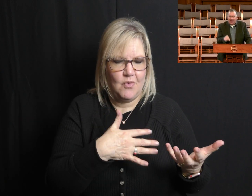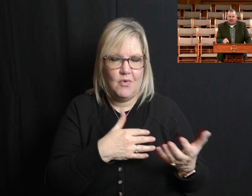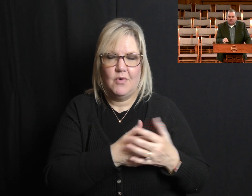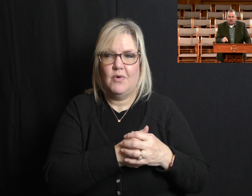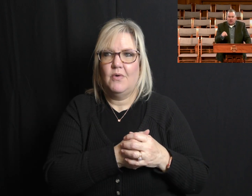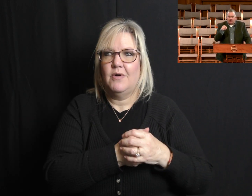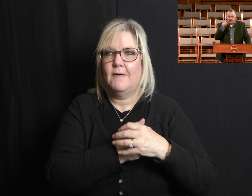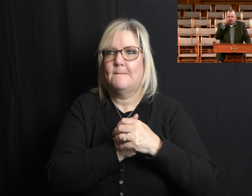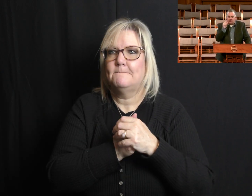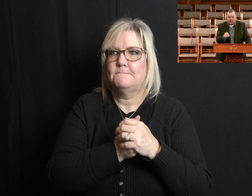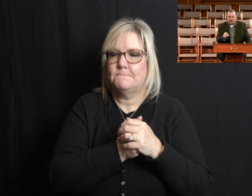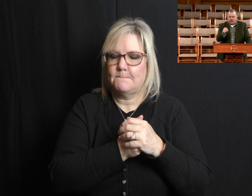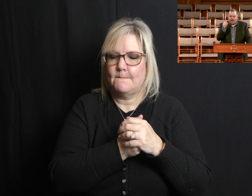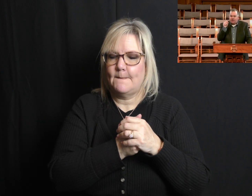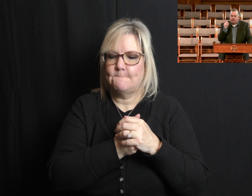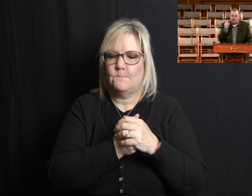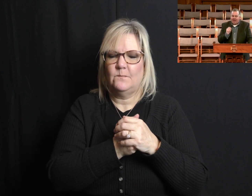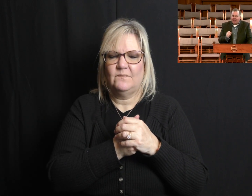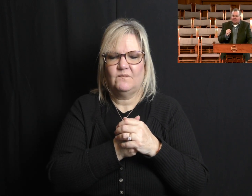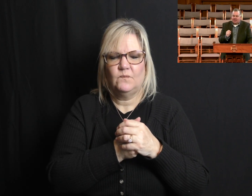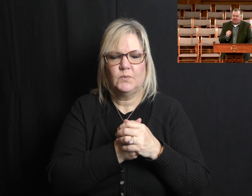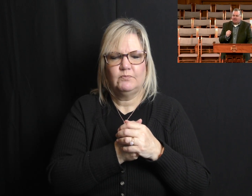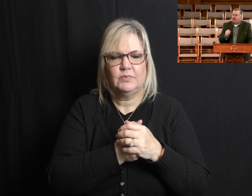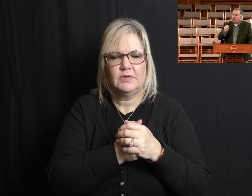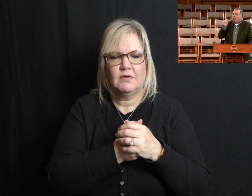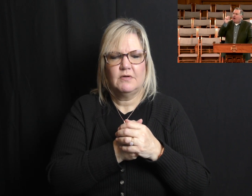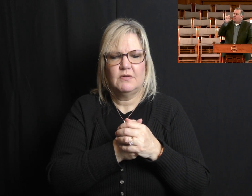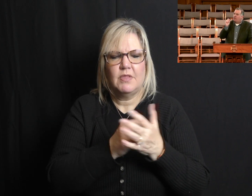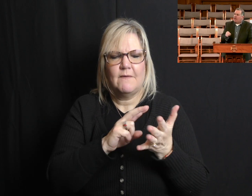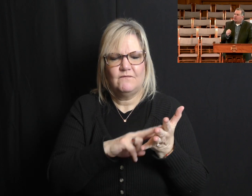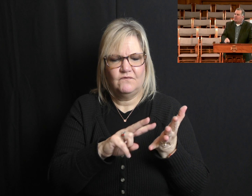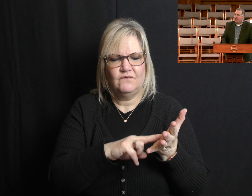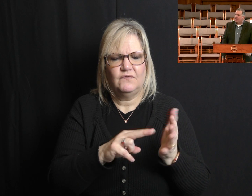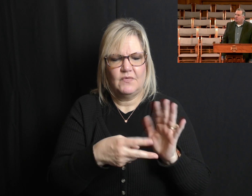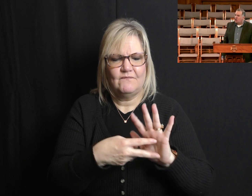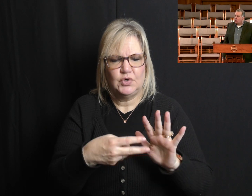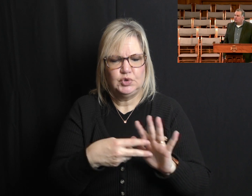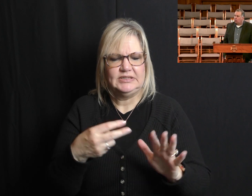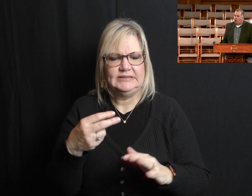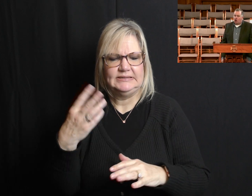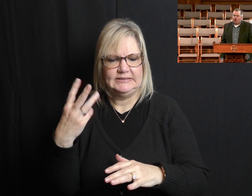this passage from verse 16 through 18 where this